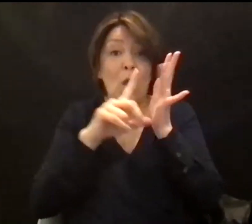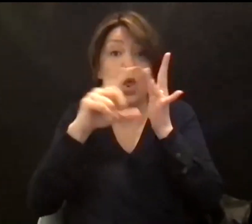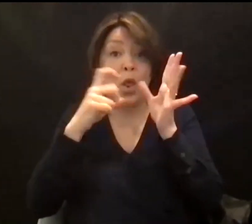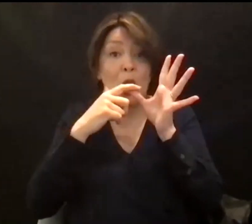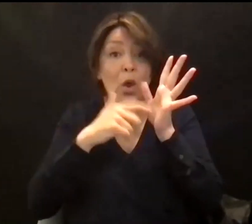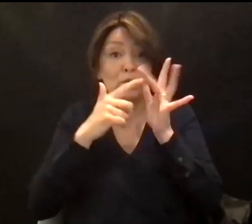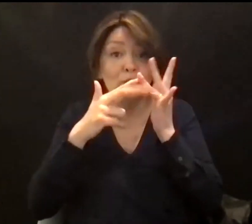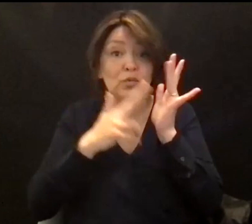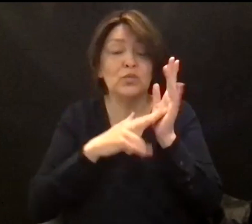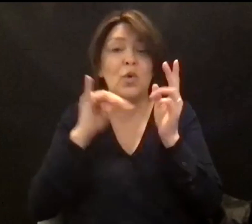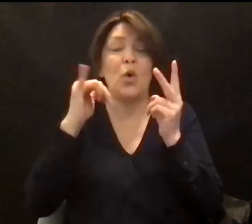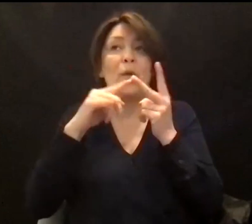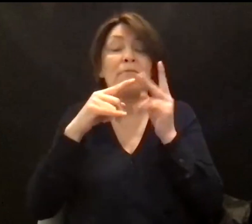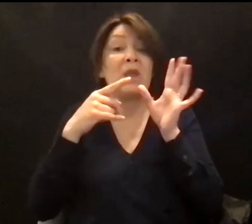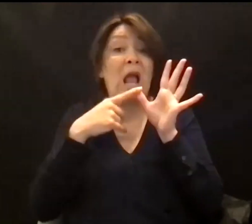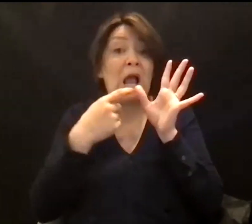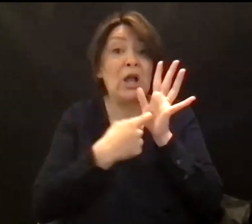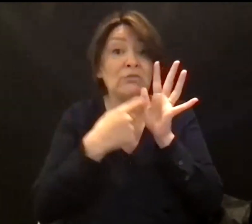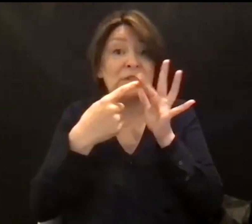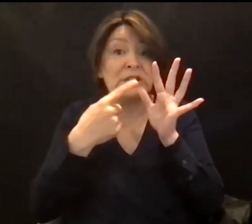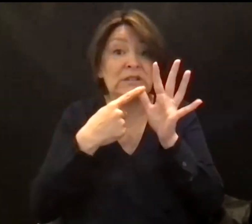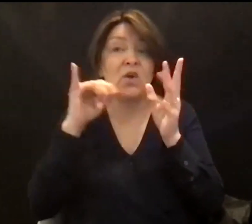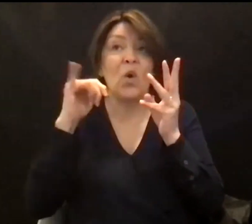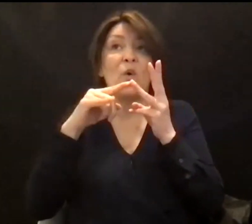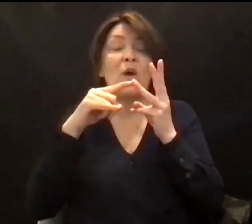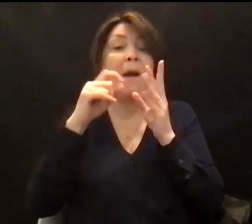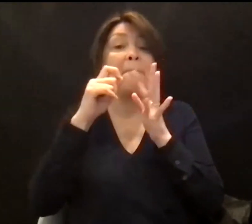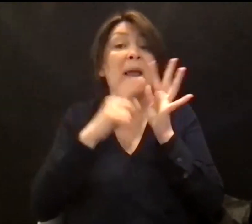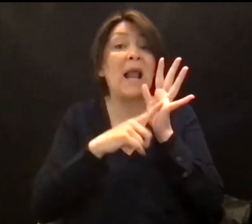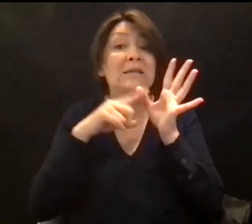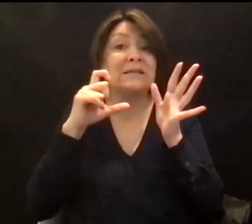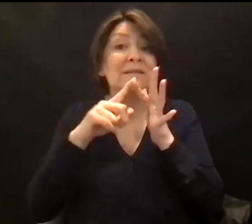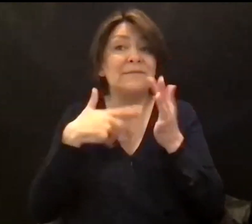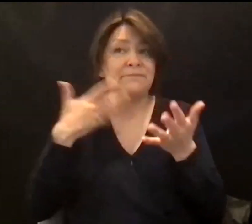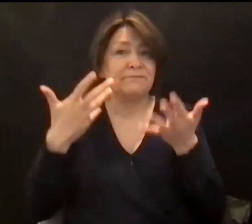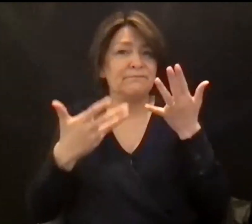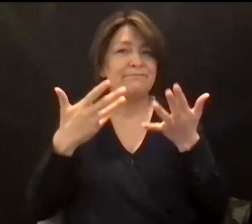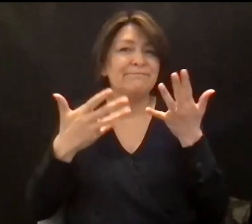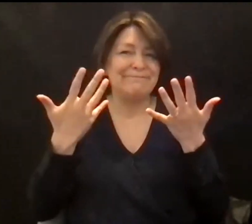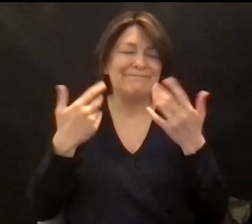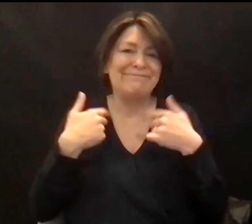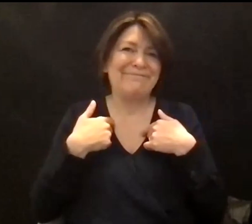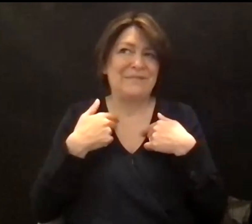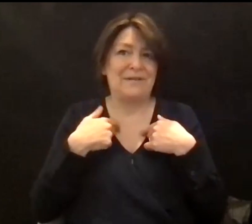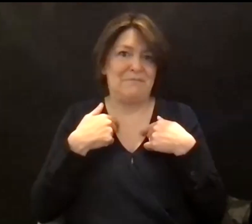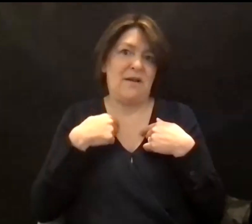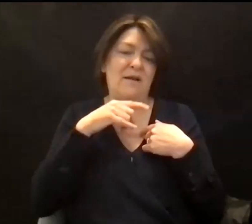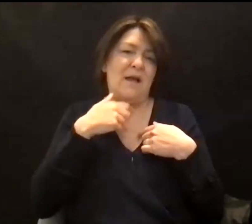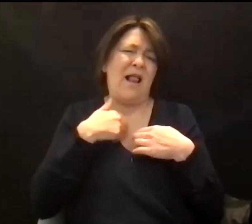know if their word that's being interpreted is location, area, or place. And for me, I love